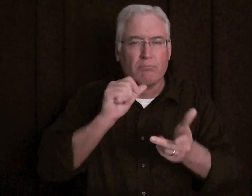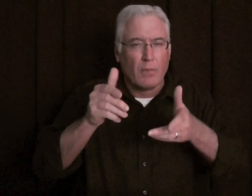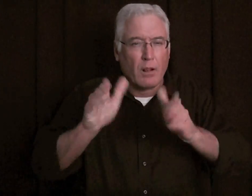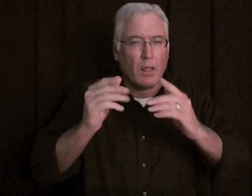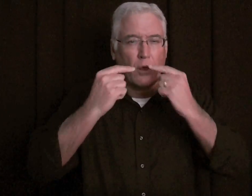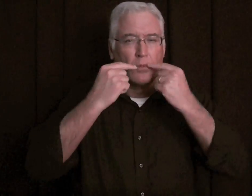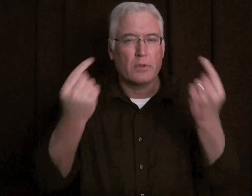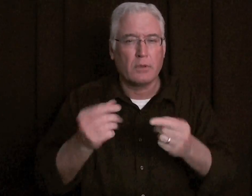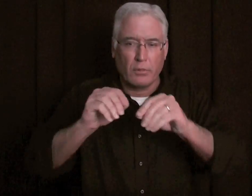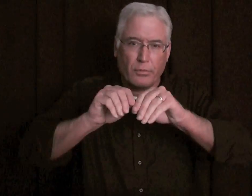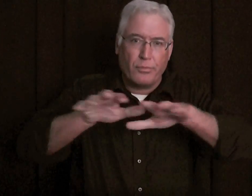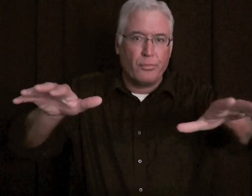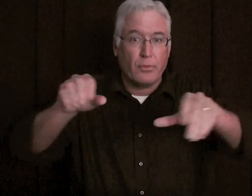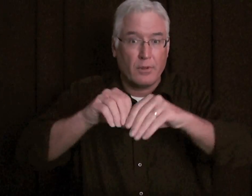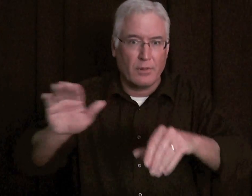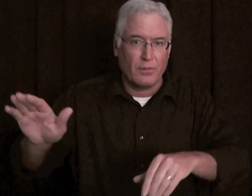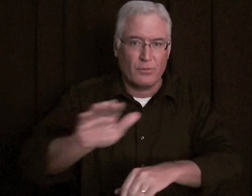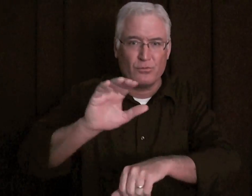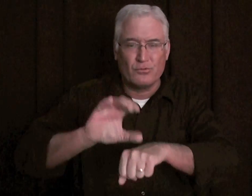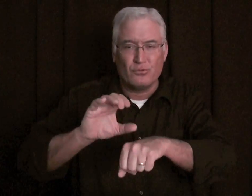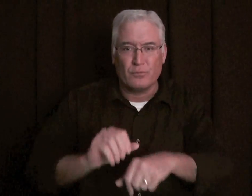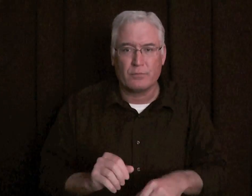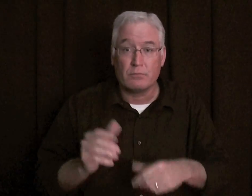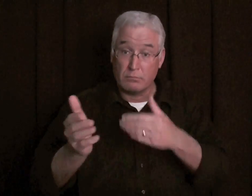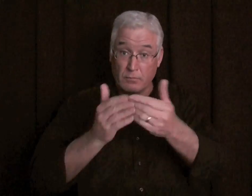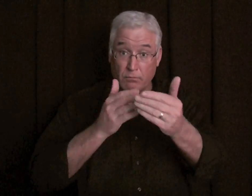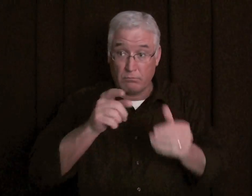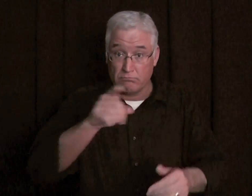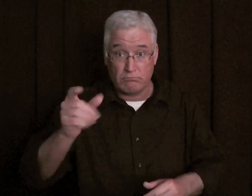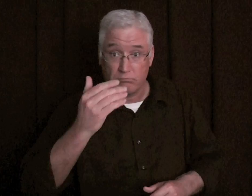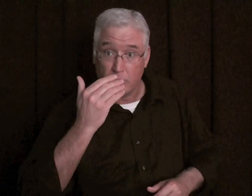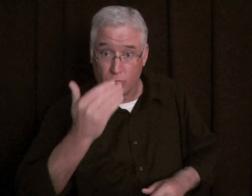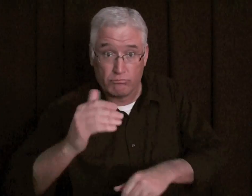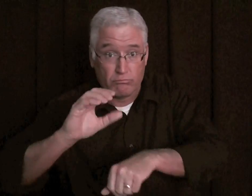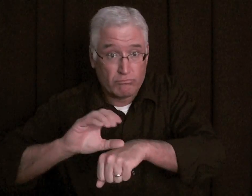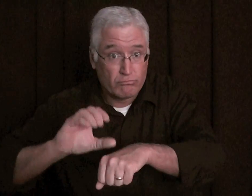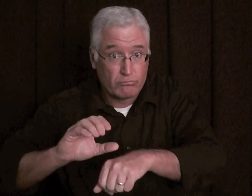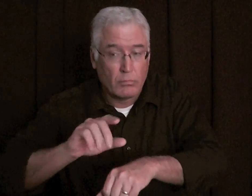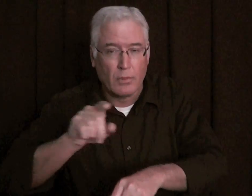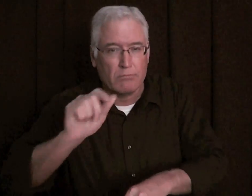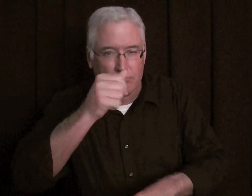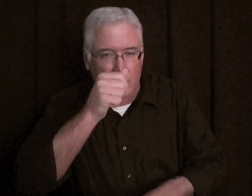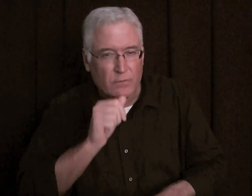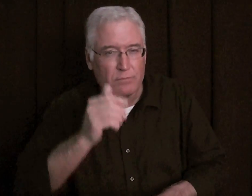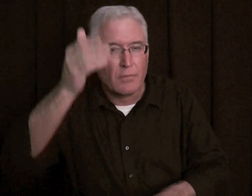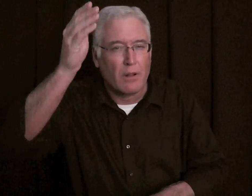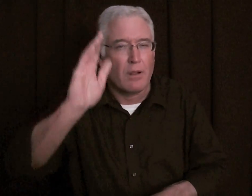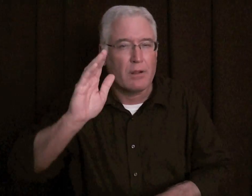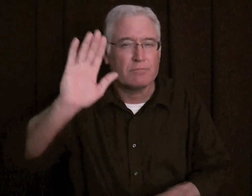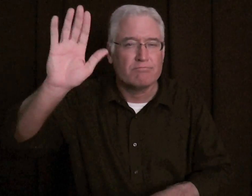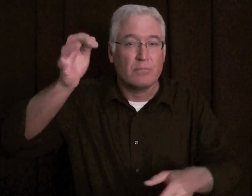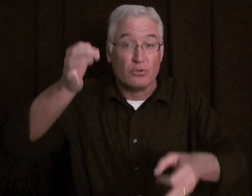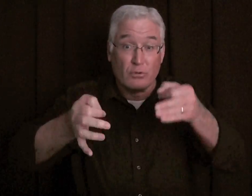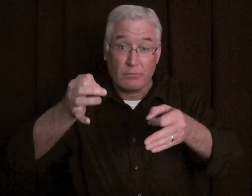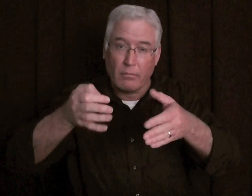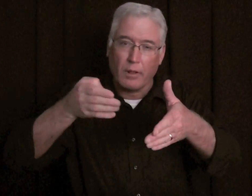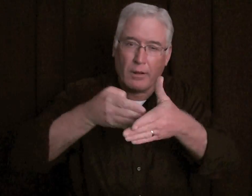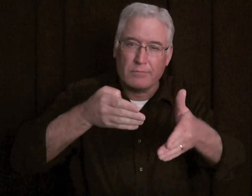And they try not to let sin spread through the church. They don't allow it. There's good churches. There are